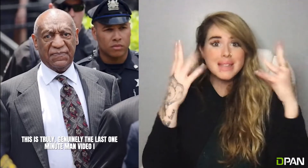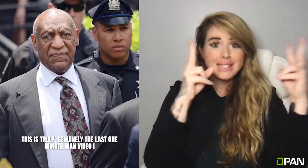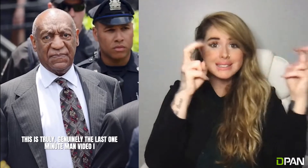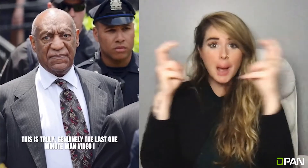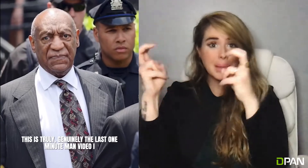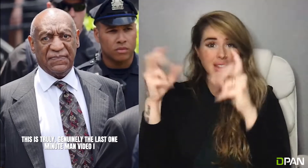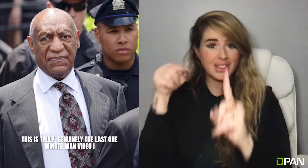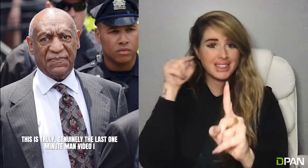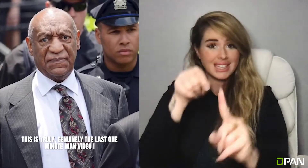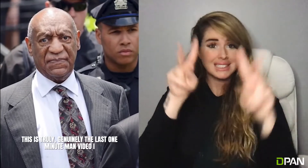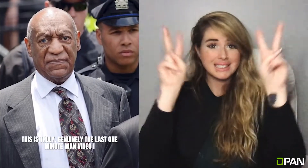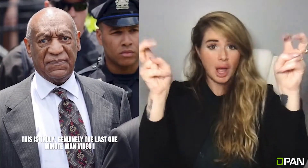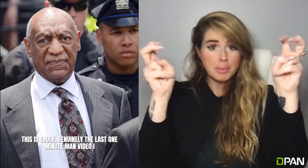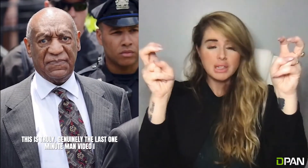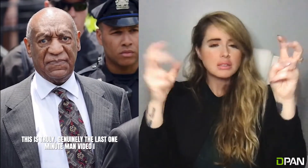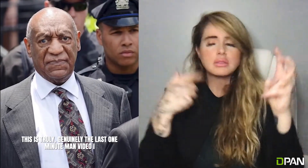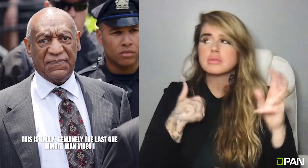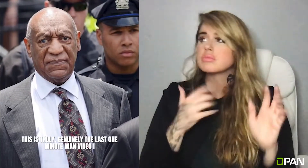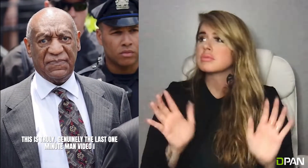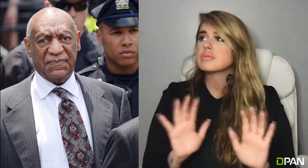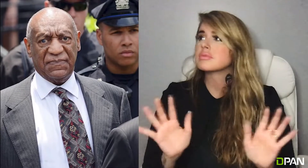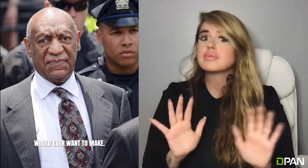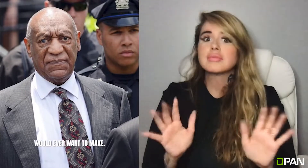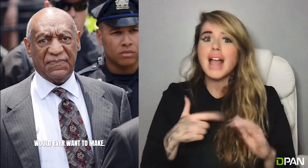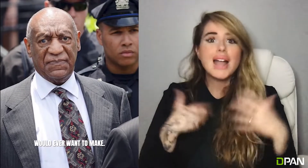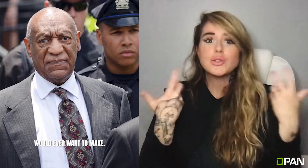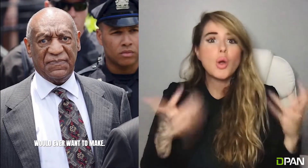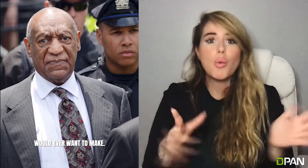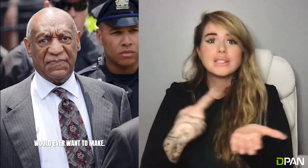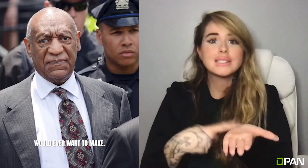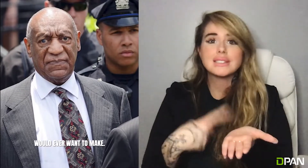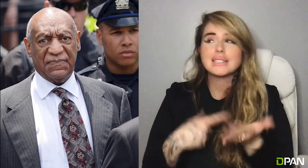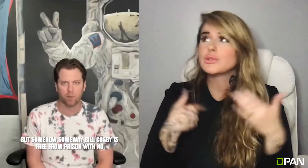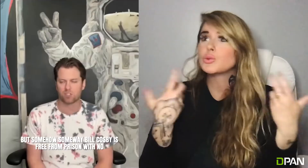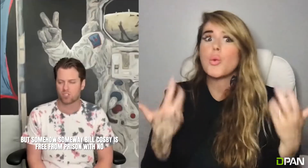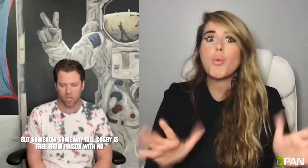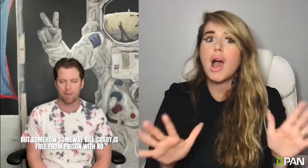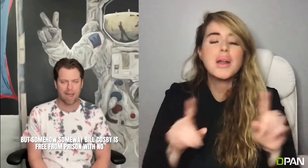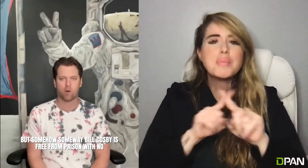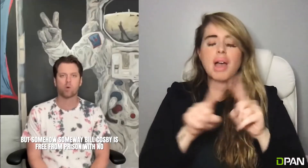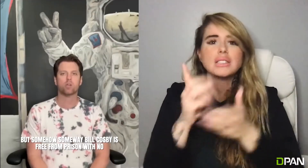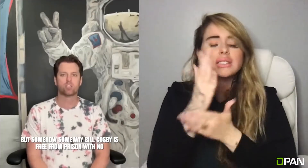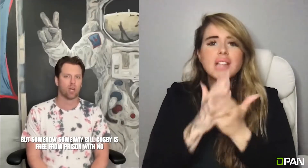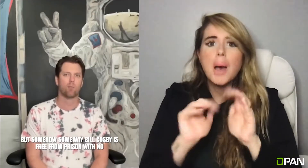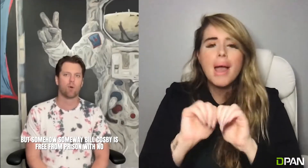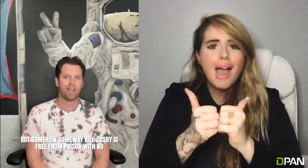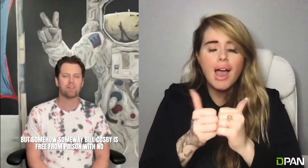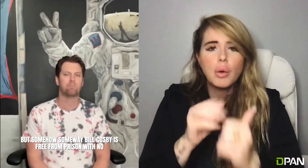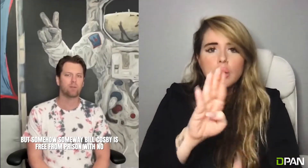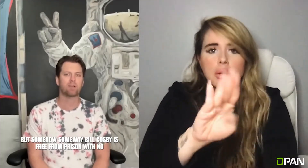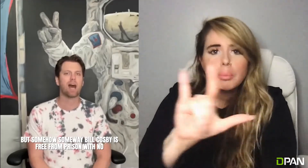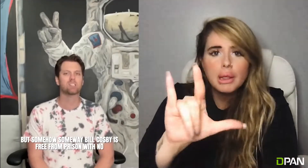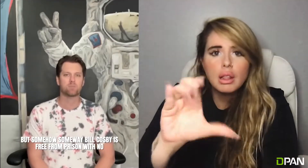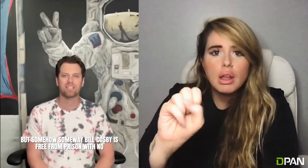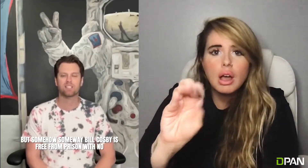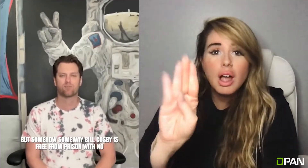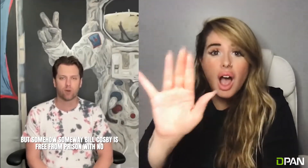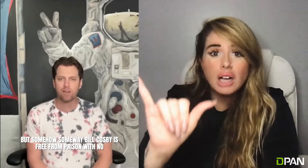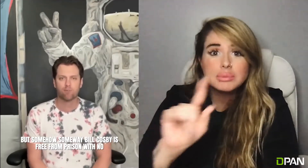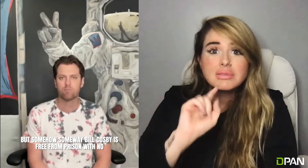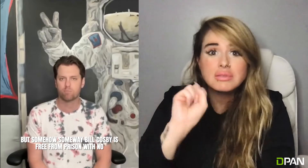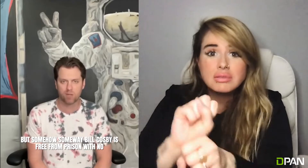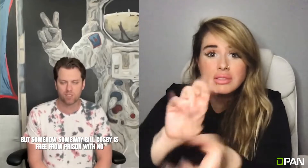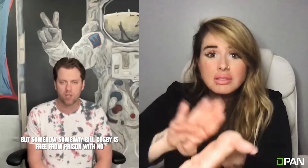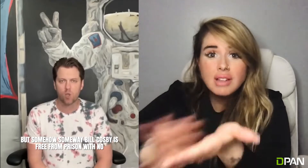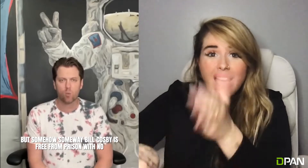This is truly, genuinely the last 1 Minute Man video I would ever want to make, but somehow, someway, Bill Cosby is